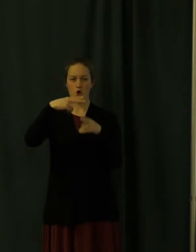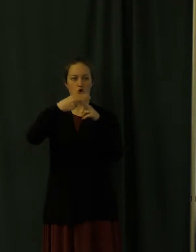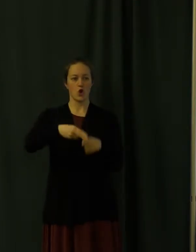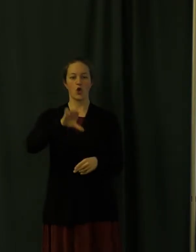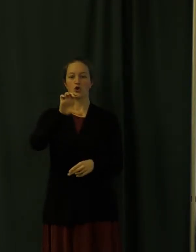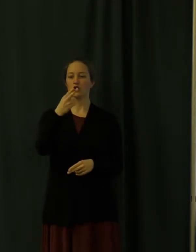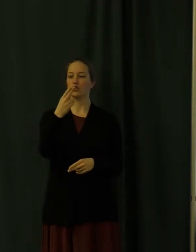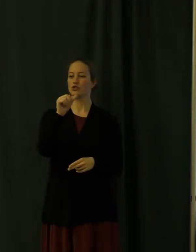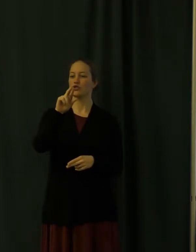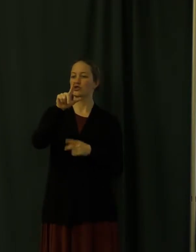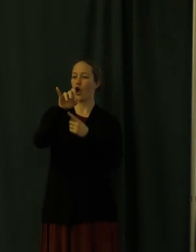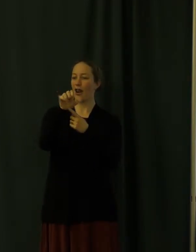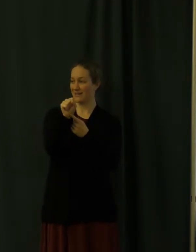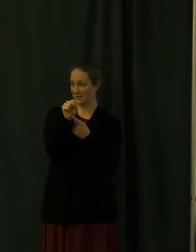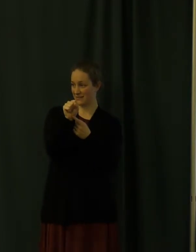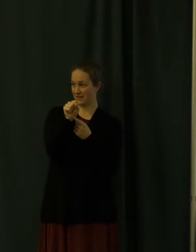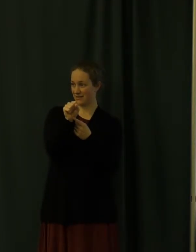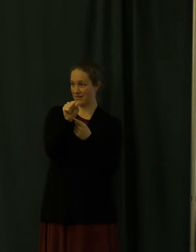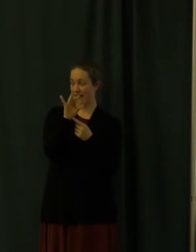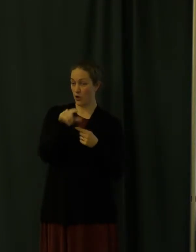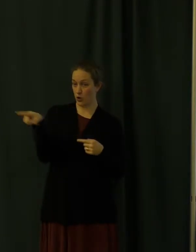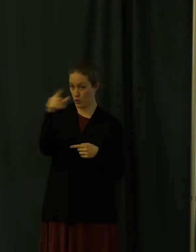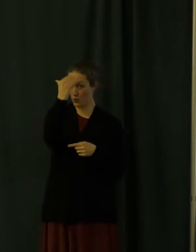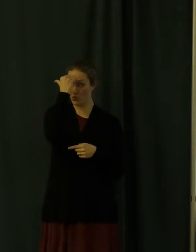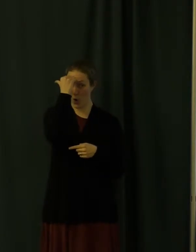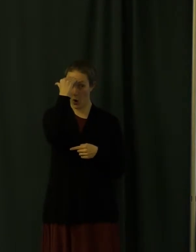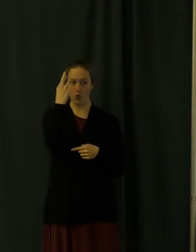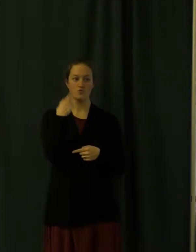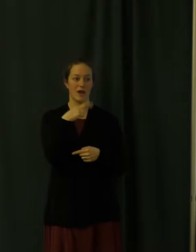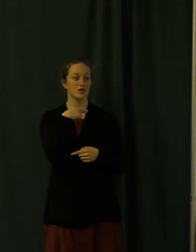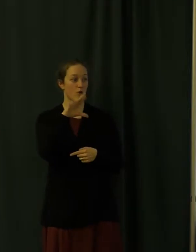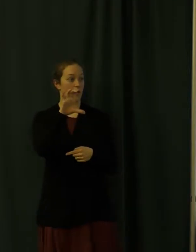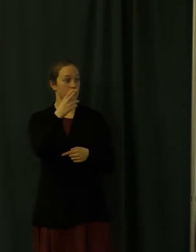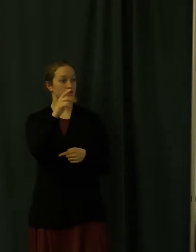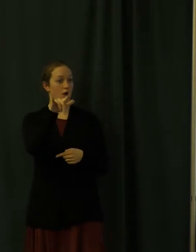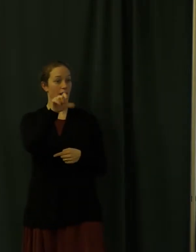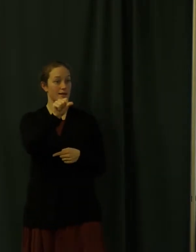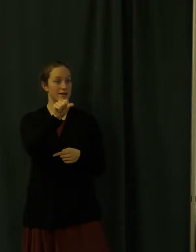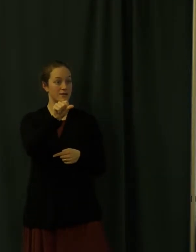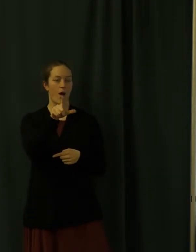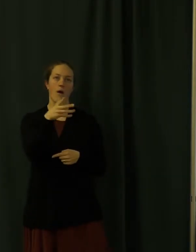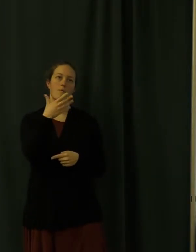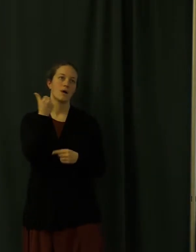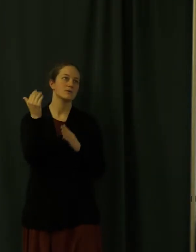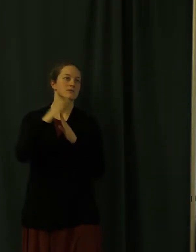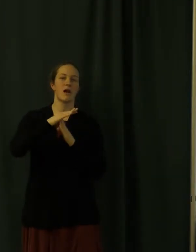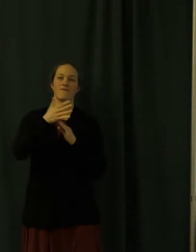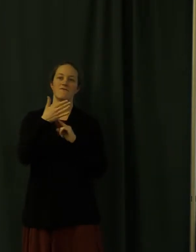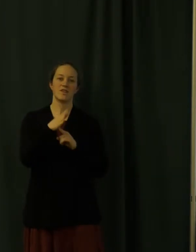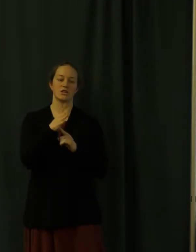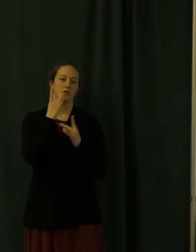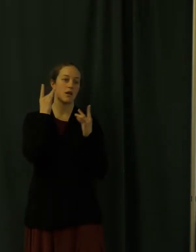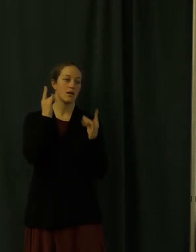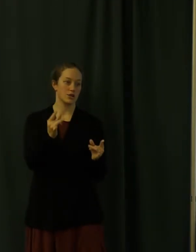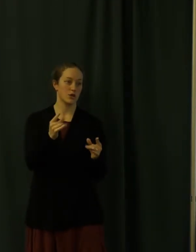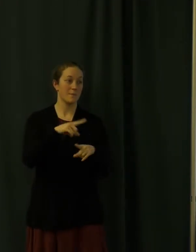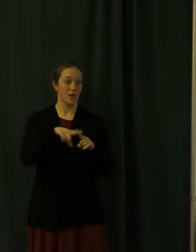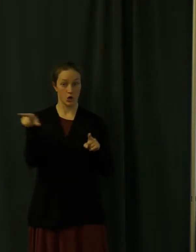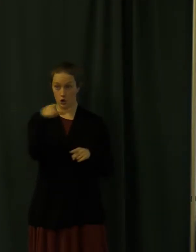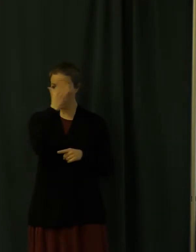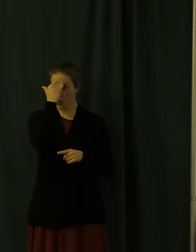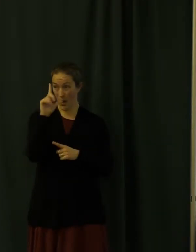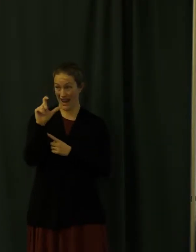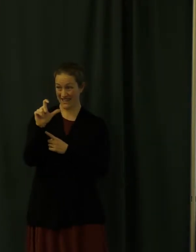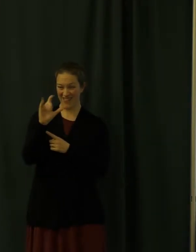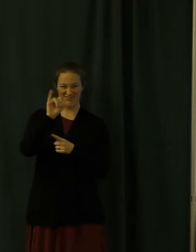okay? Now, if you know anything about Charlie's, it's like the best fish you can get in this landlocked state in which we live. But if you know anything about Lexington,